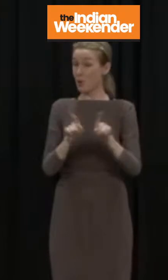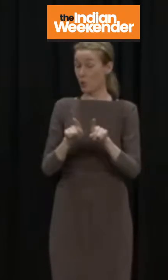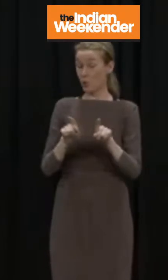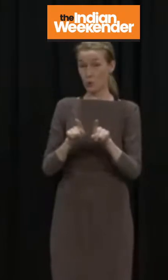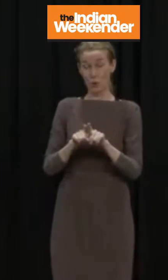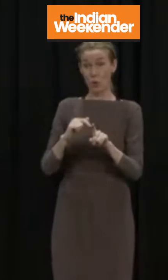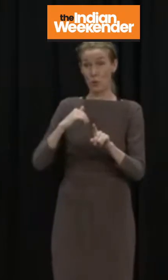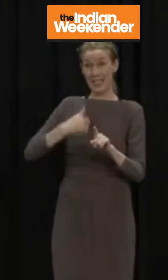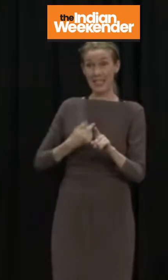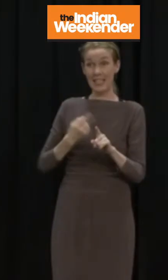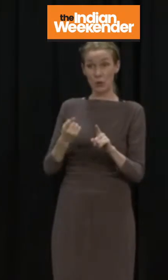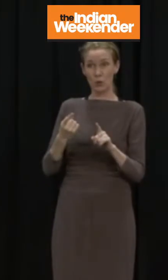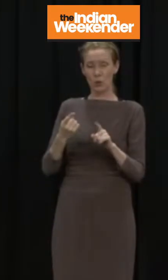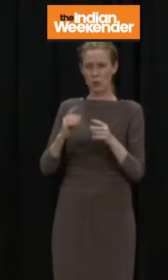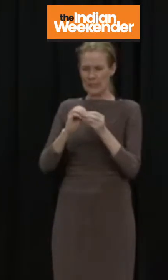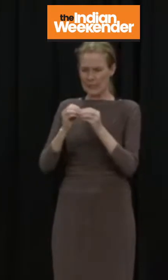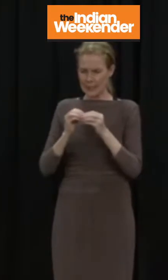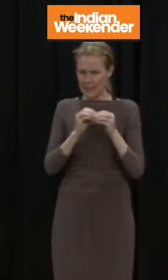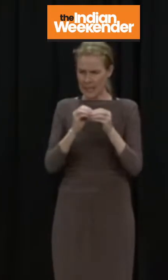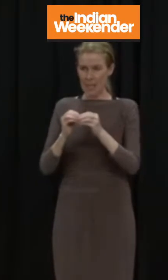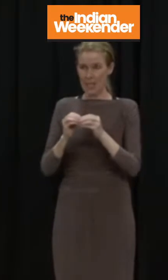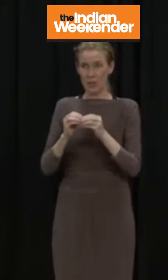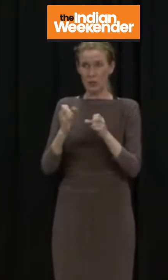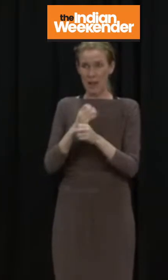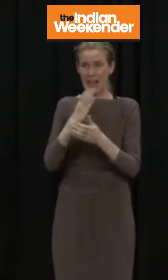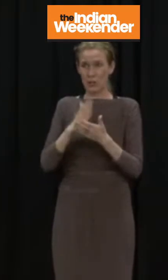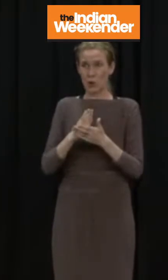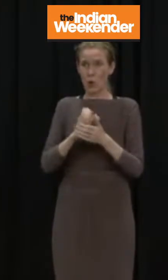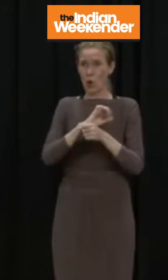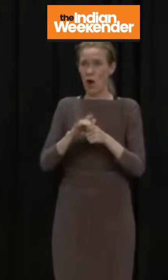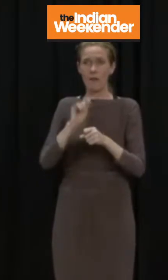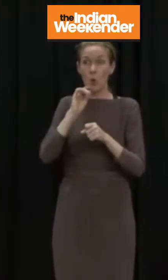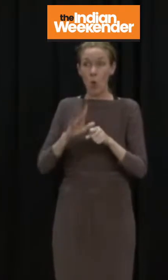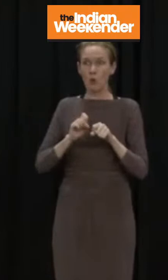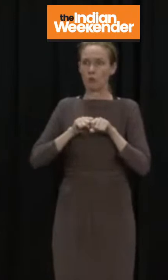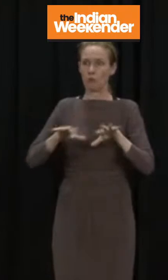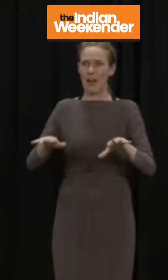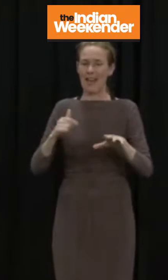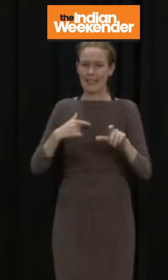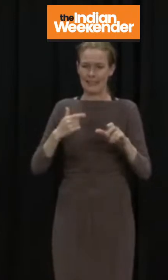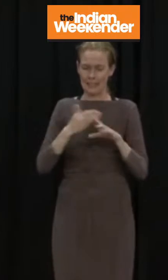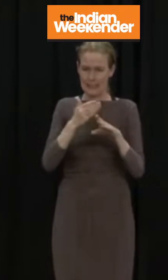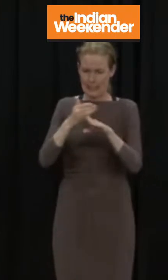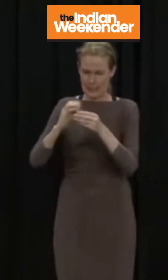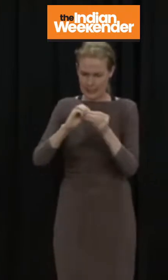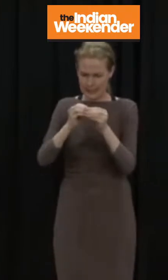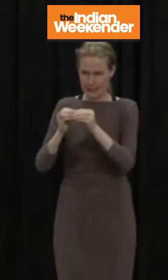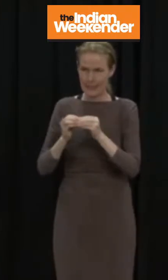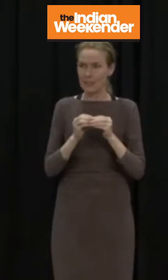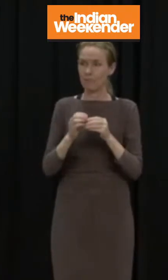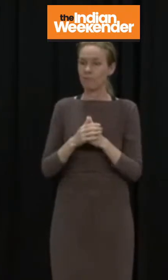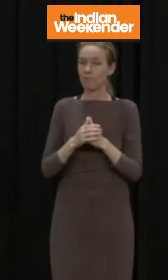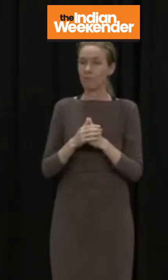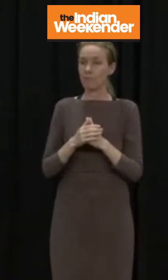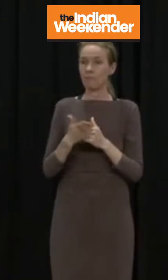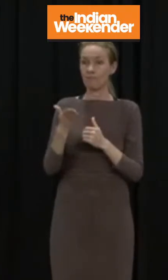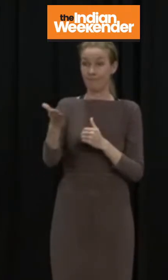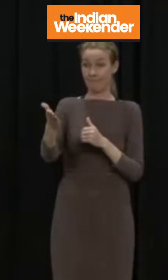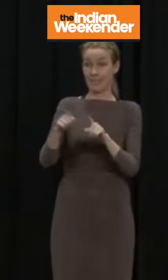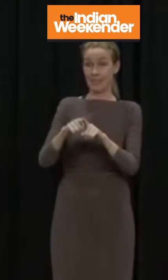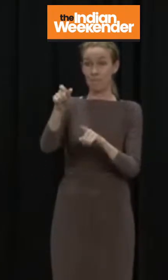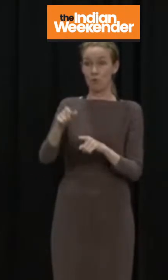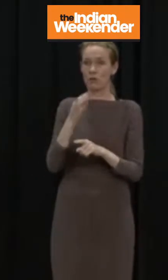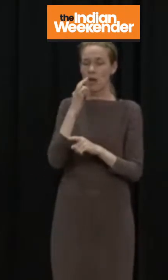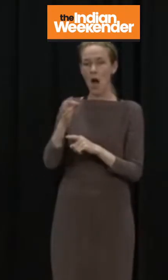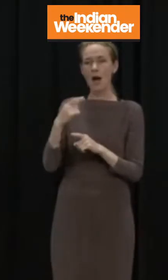try and stop the spread of the virus. There's no question about that. So you can't guarantee that you're Whereabouts not... is the Prime Minister today? The Prime